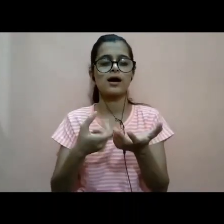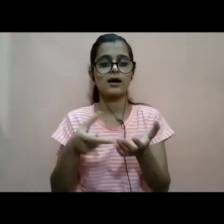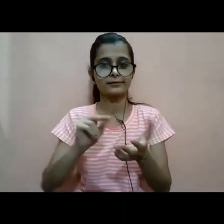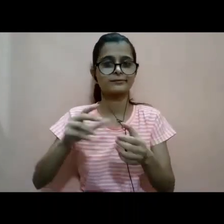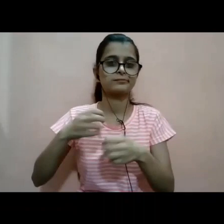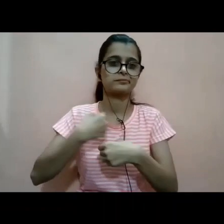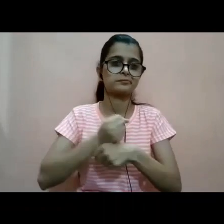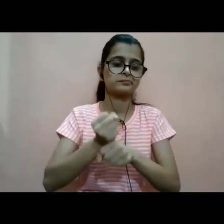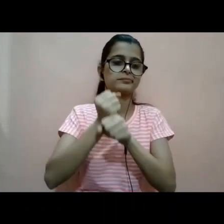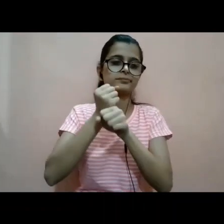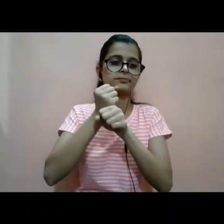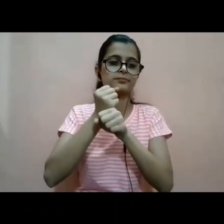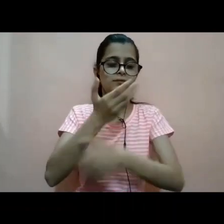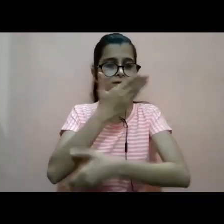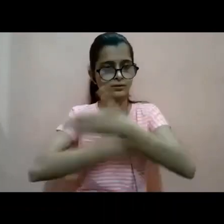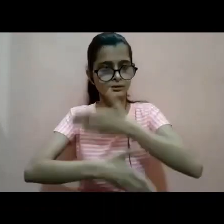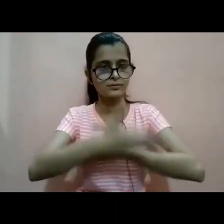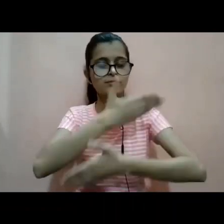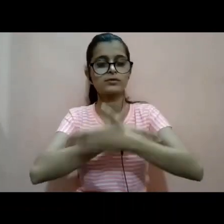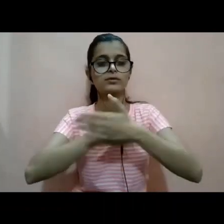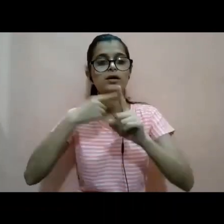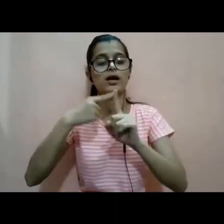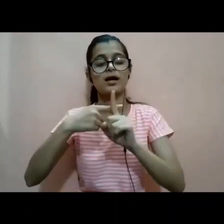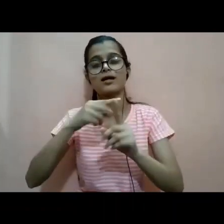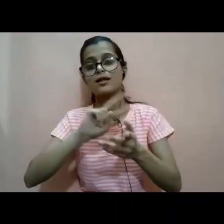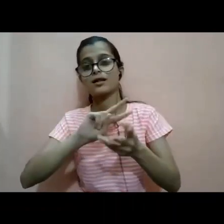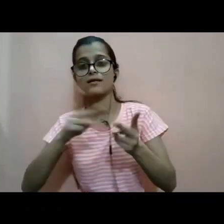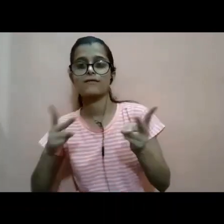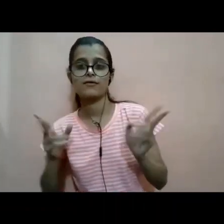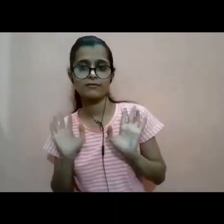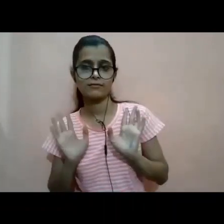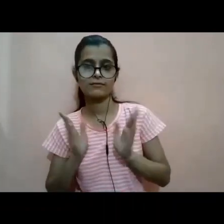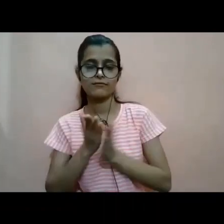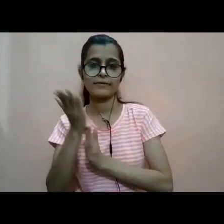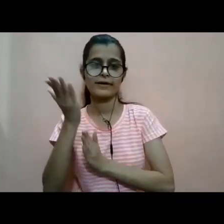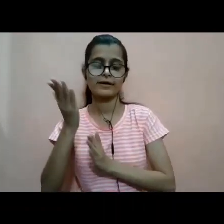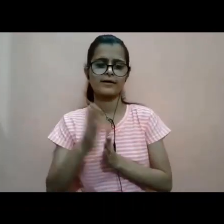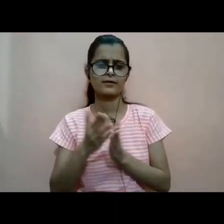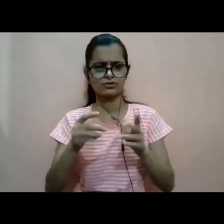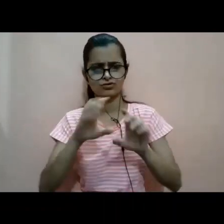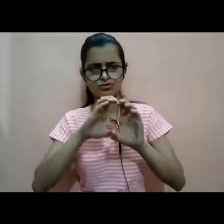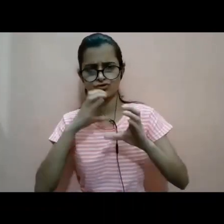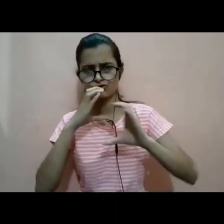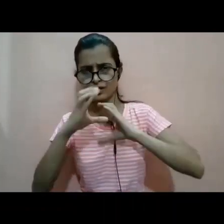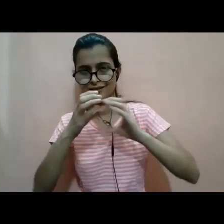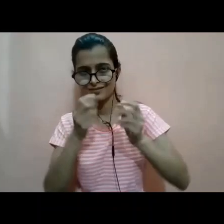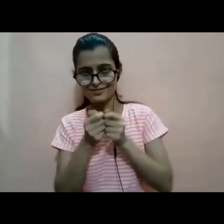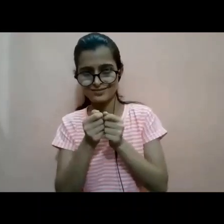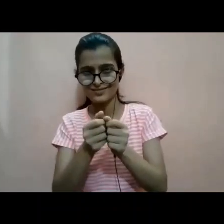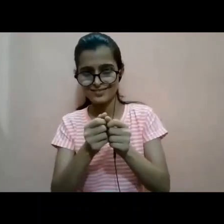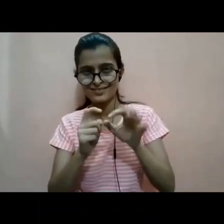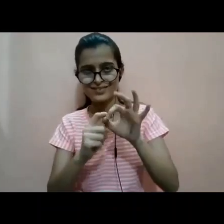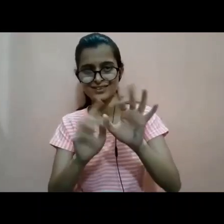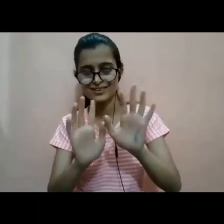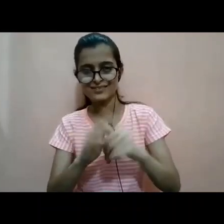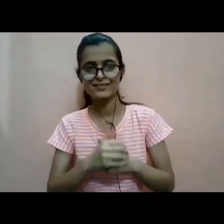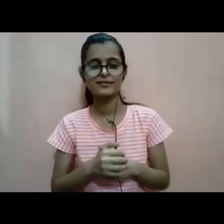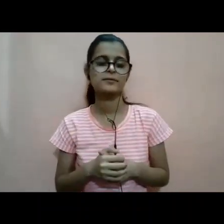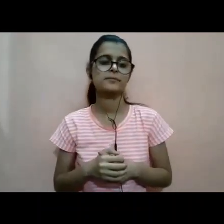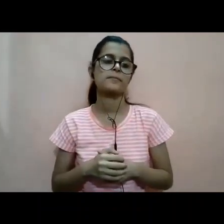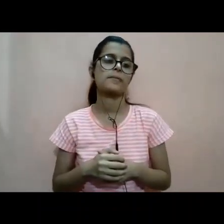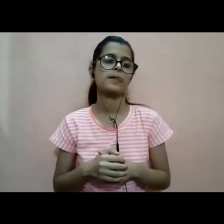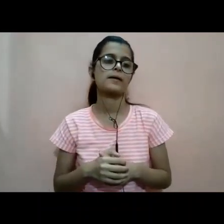with disability in a different way? This is a question in the chat box. So, wow.